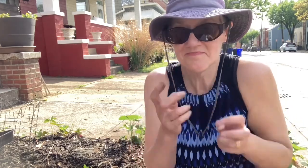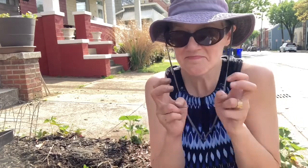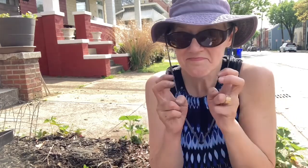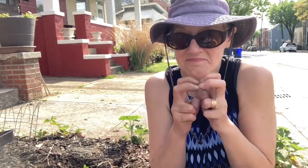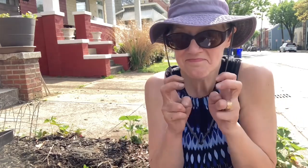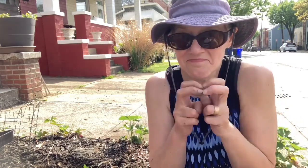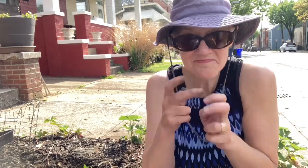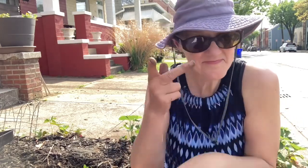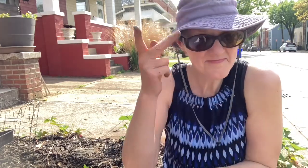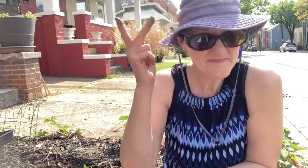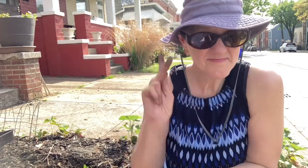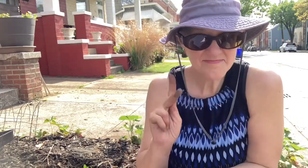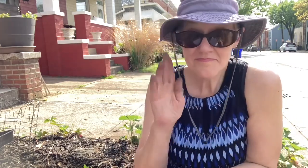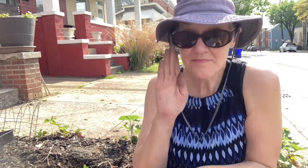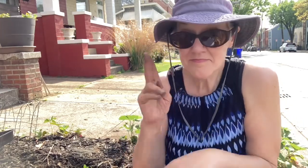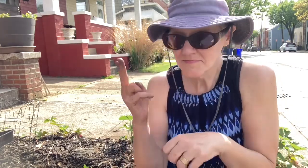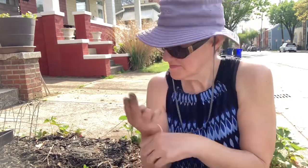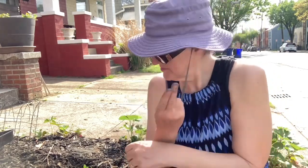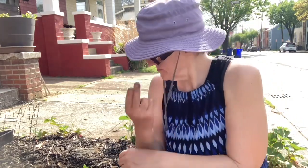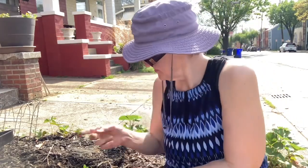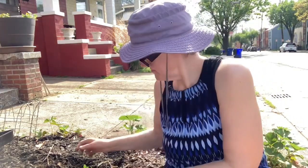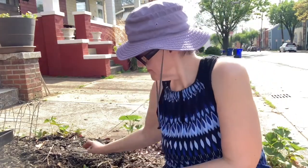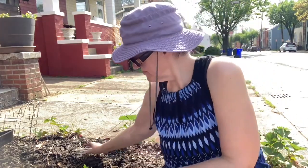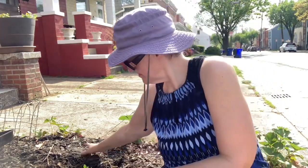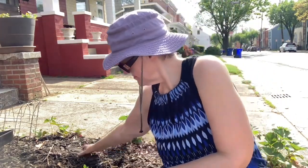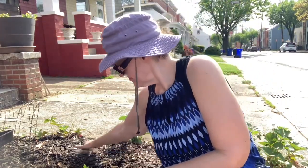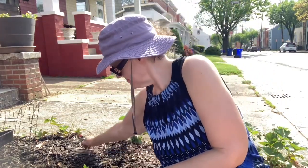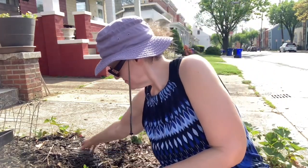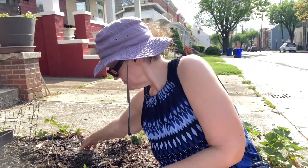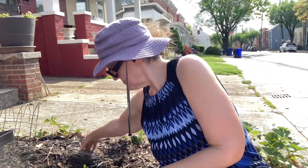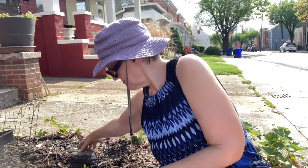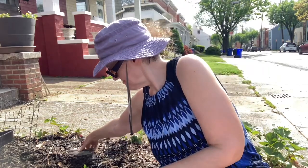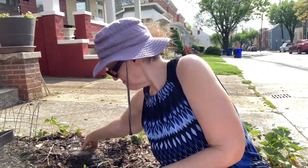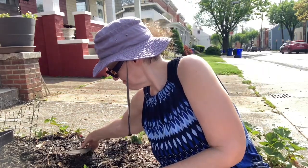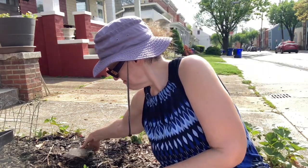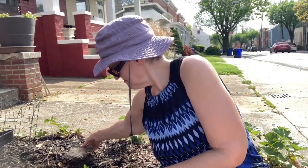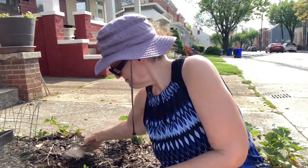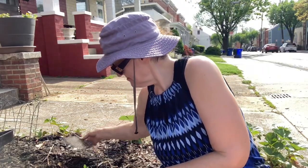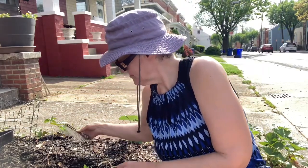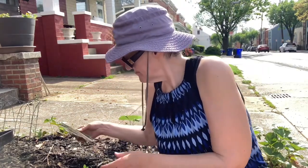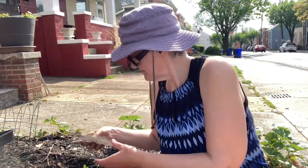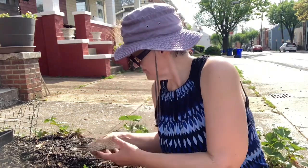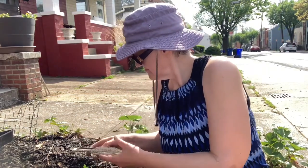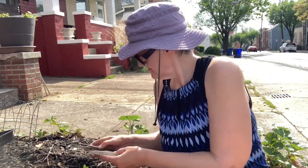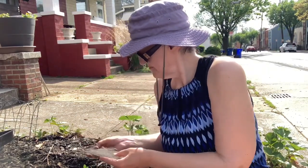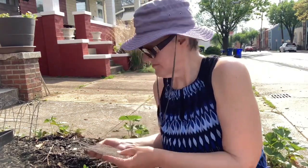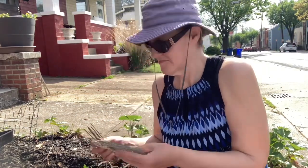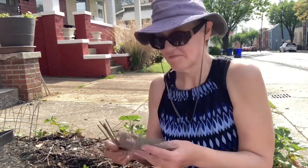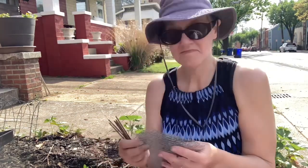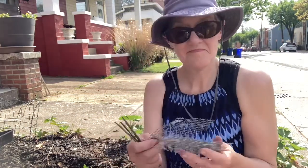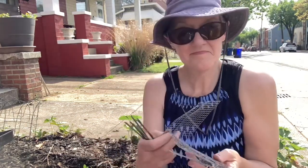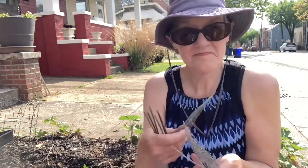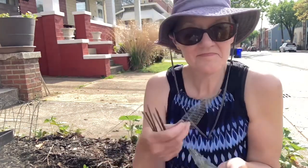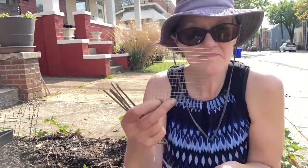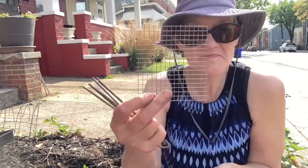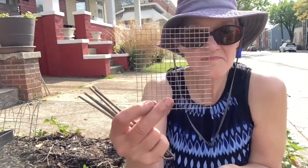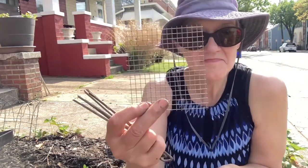here, typically squirrels and skunks, and I'm going to use some squares of